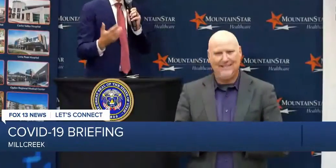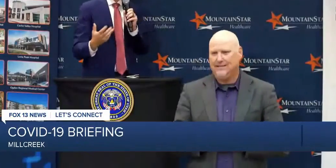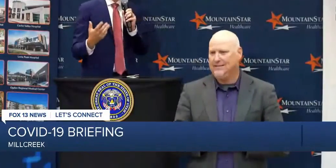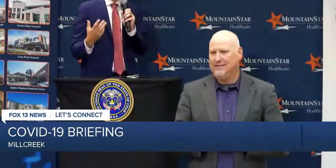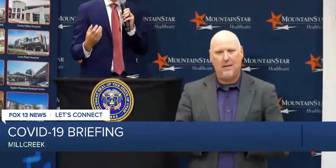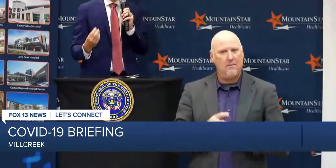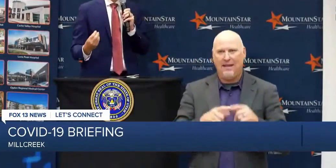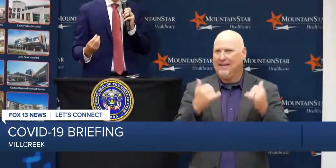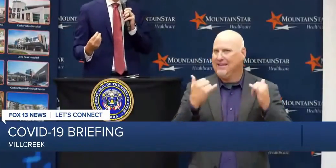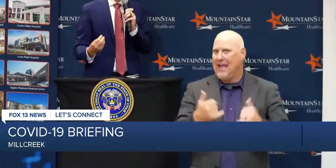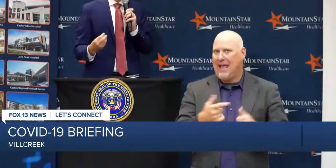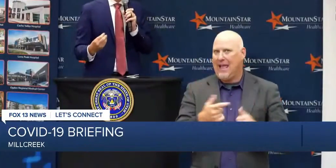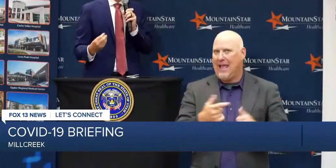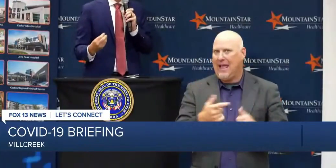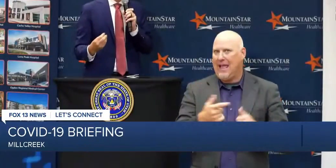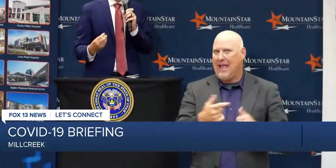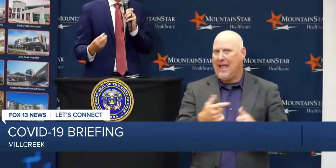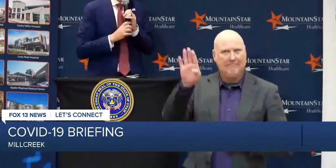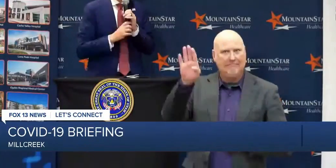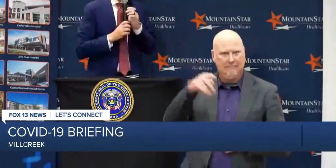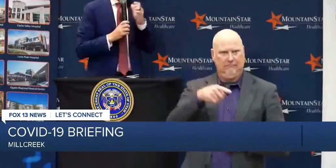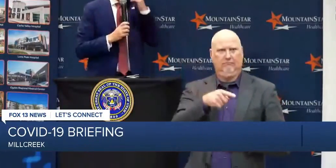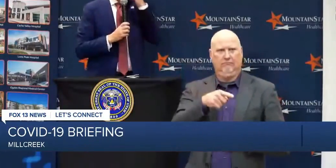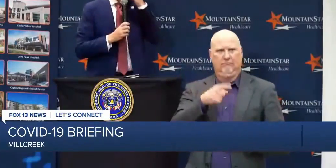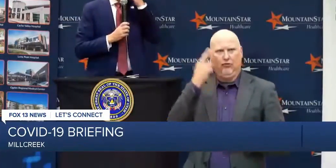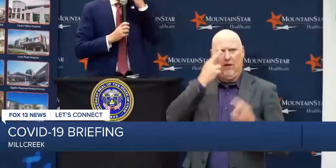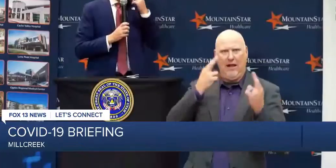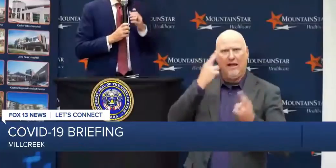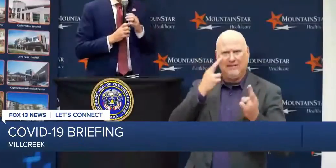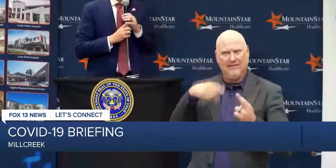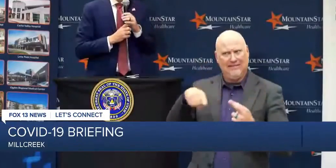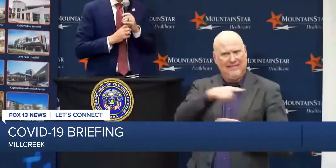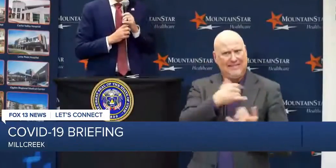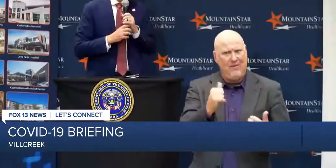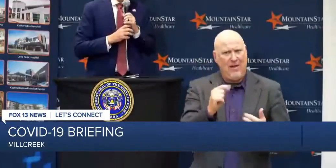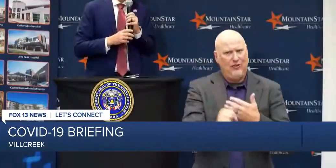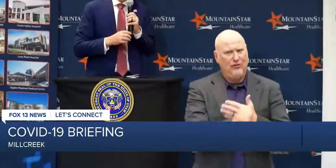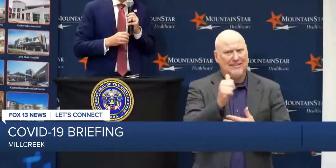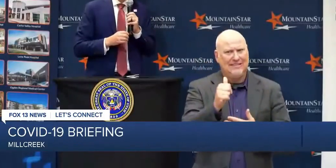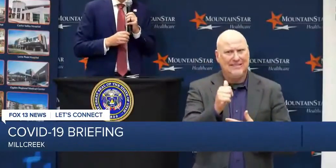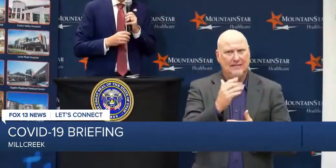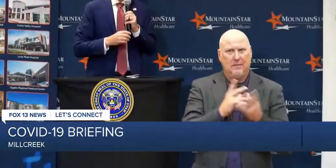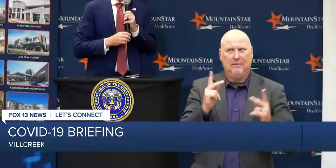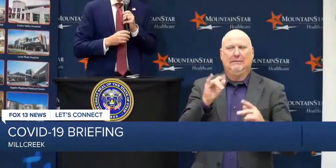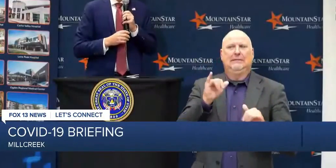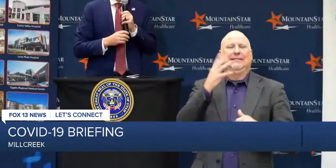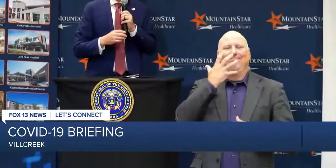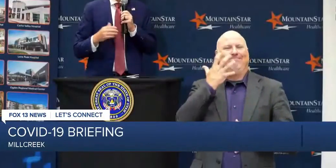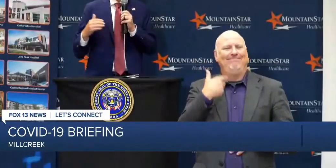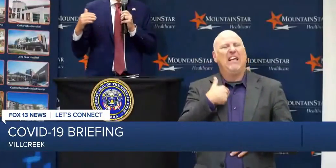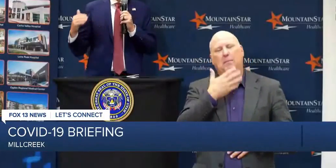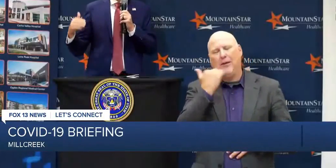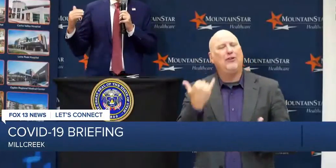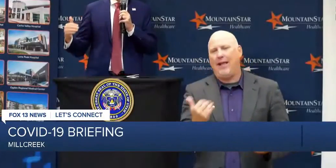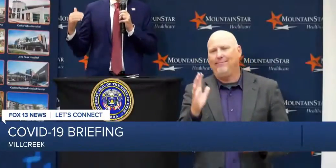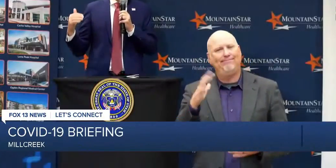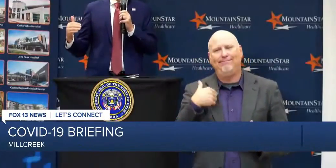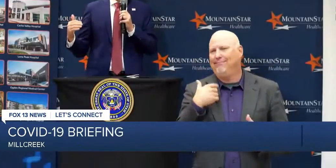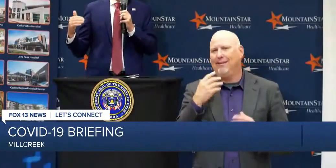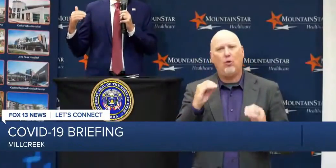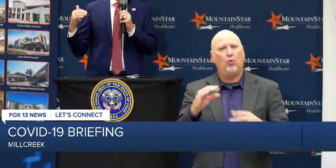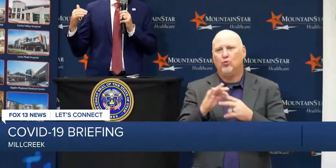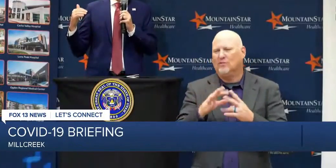those are the people that we're really trying to reach and where we are having some success. And so that seeing